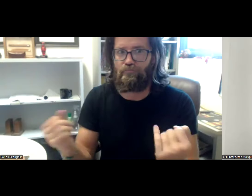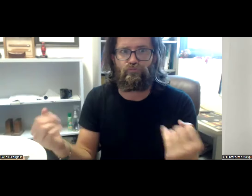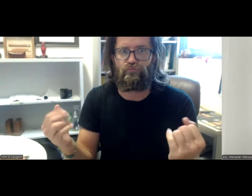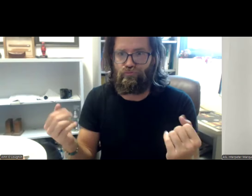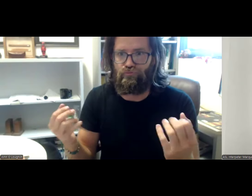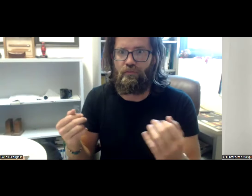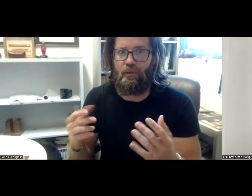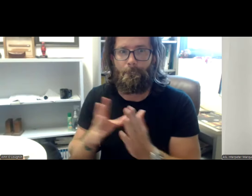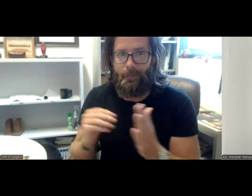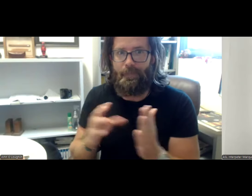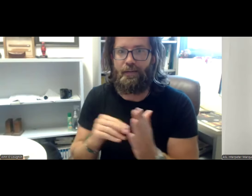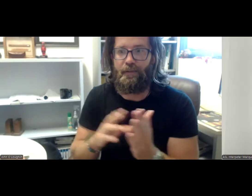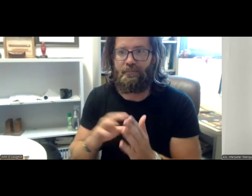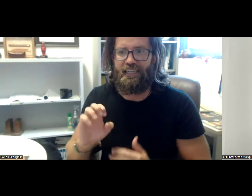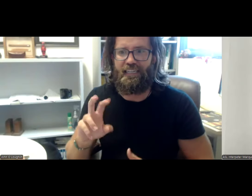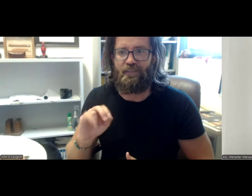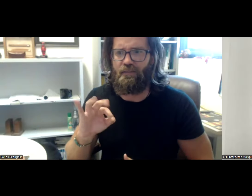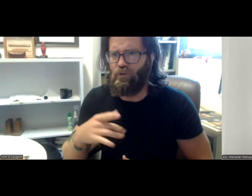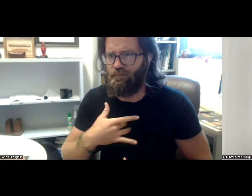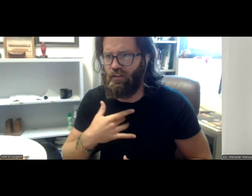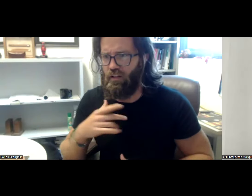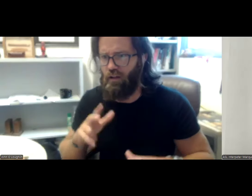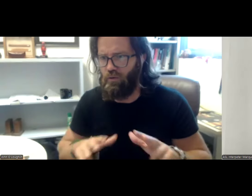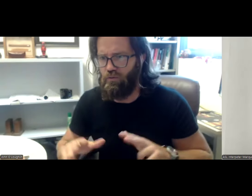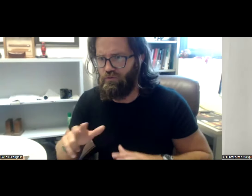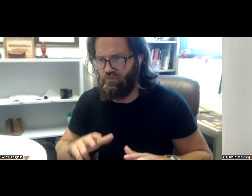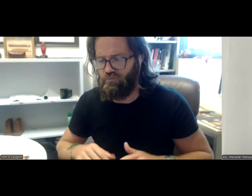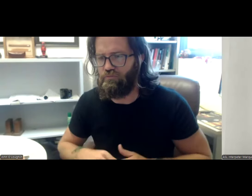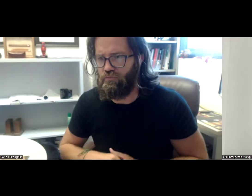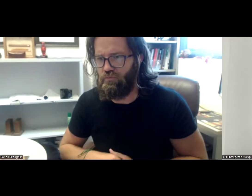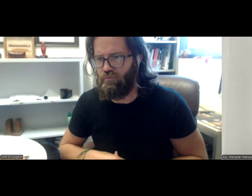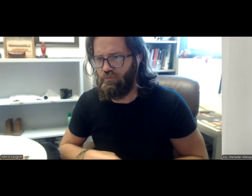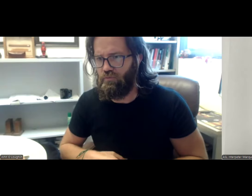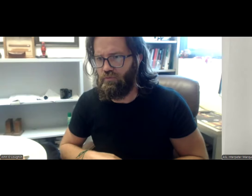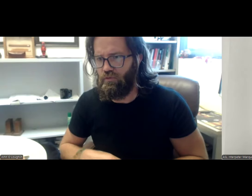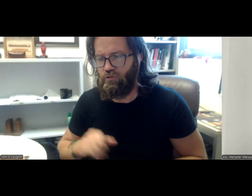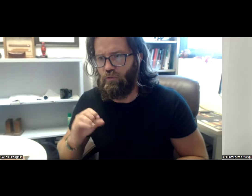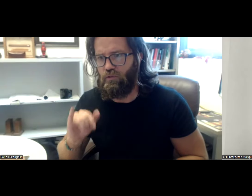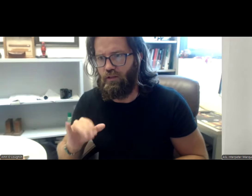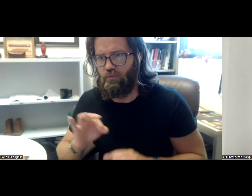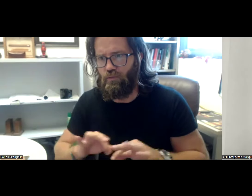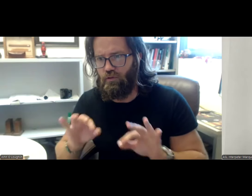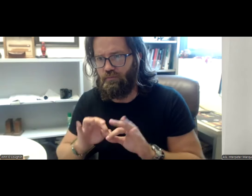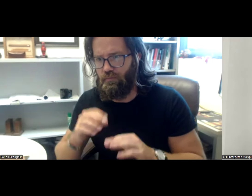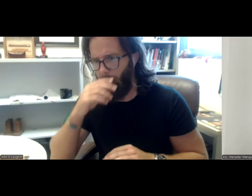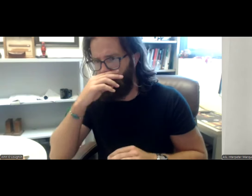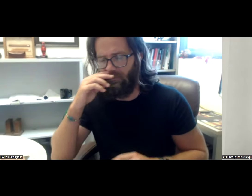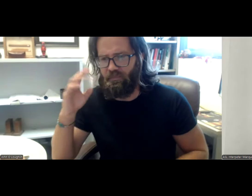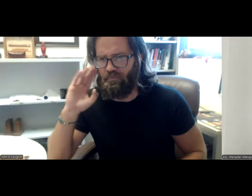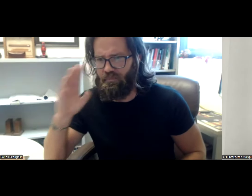questions you have, let me know. You can mimic what I'm signing. Um,